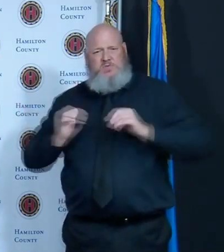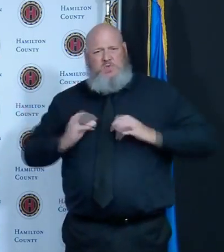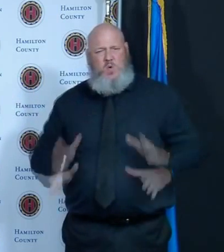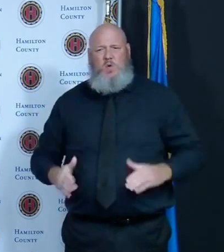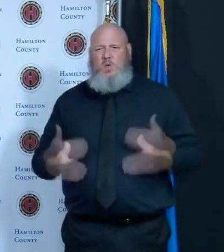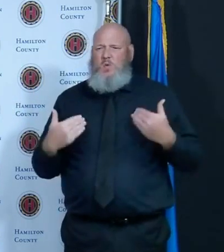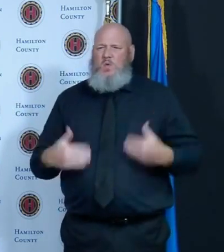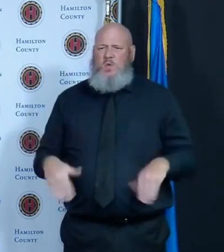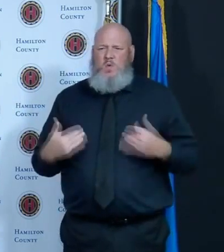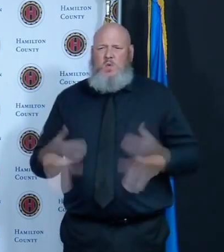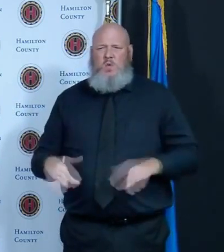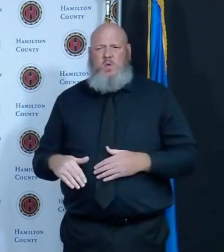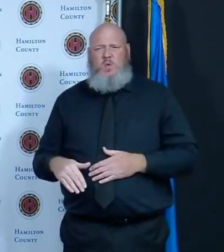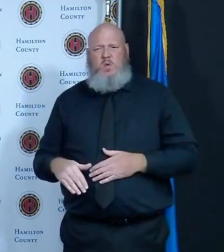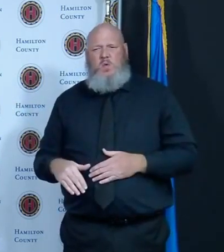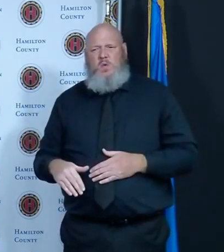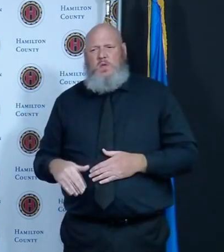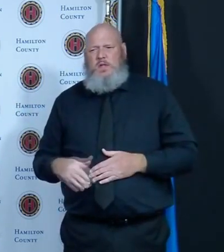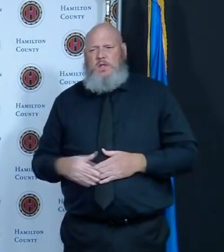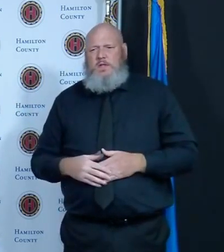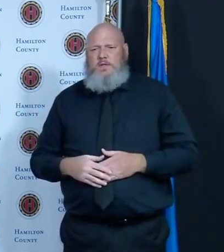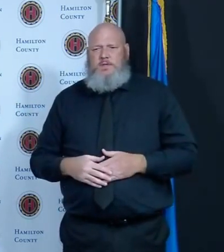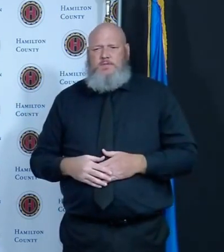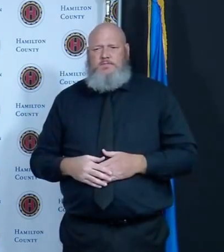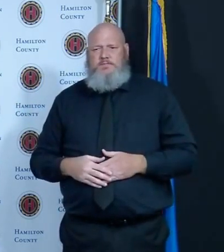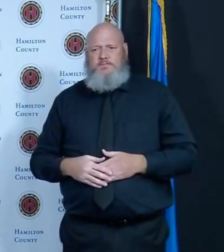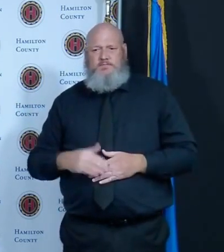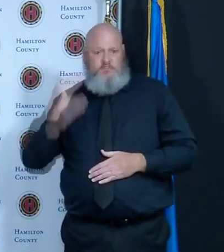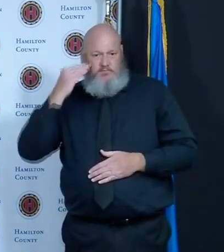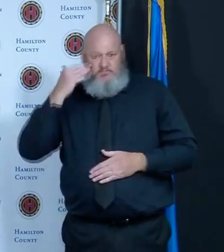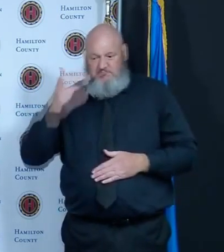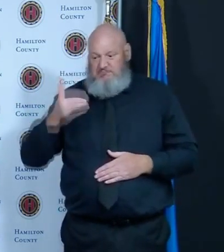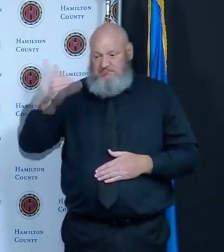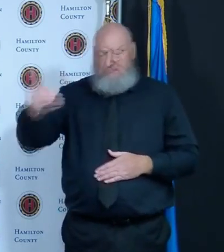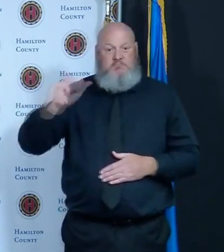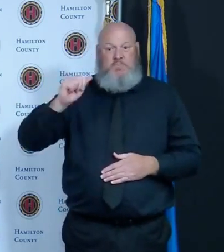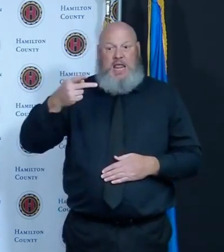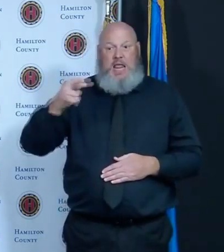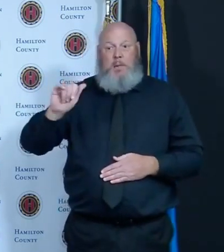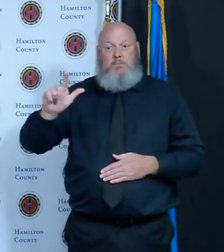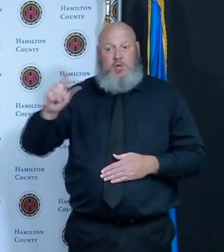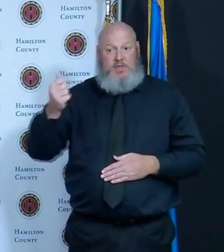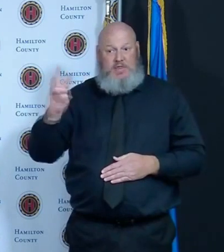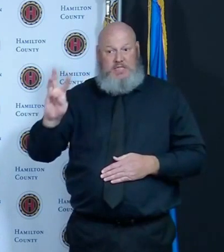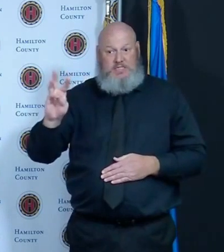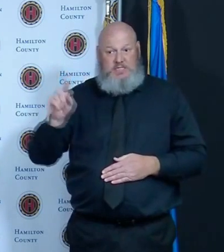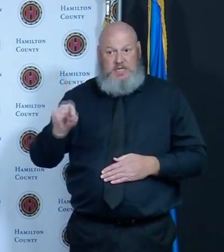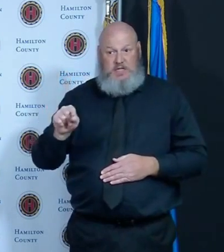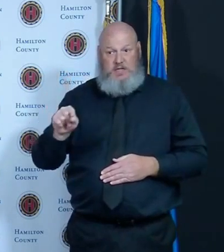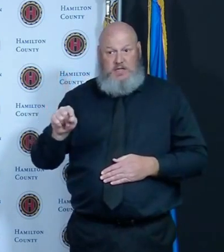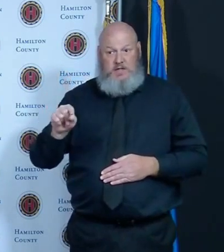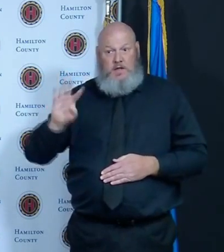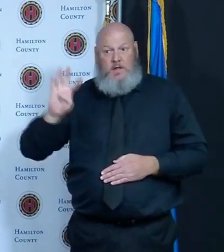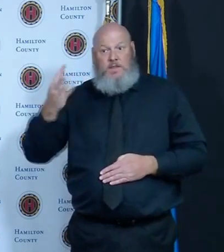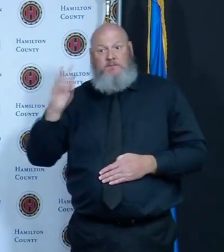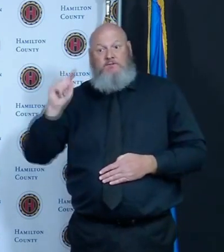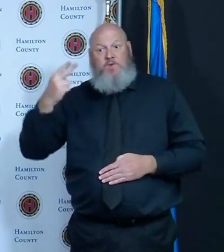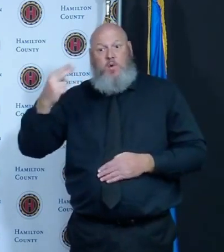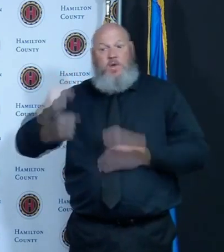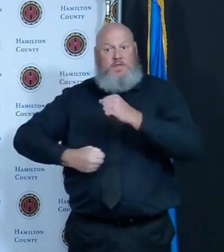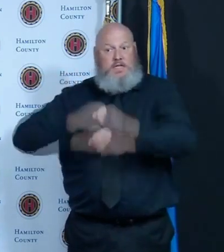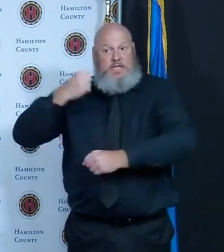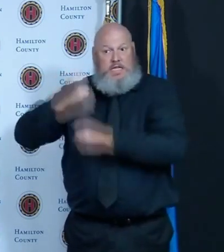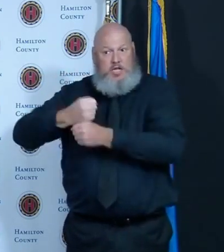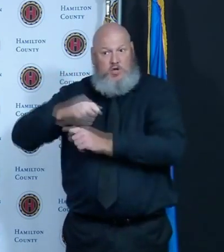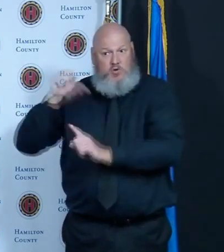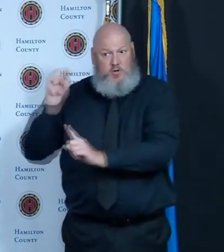which will be the 5th year anniversary of Fourth Floor Creative, my company that I started now 5 years ago, that I am the president and